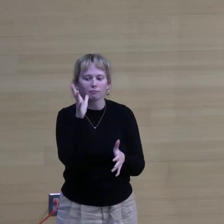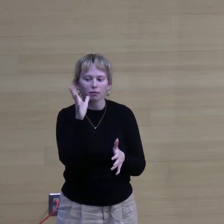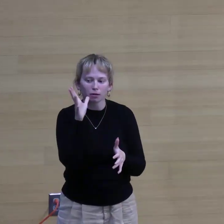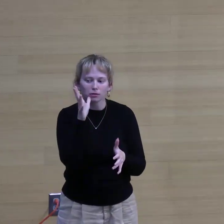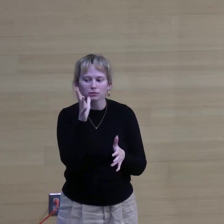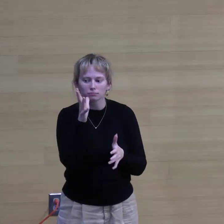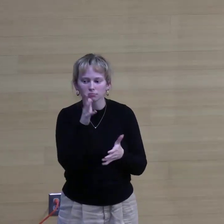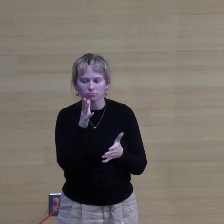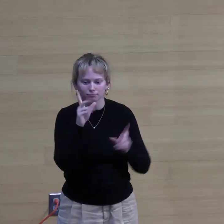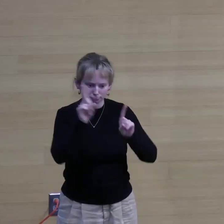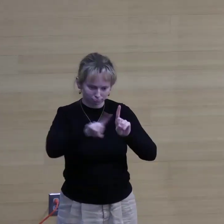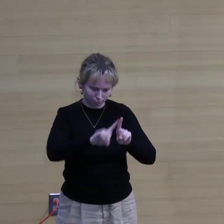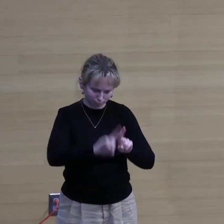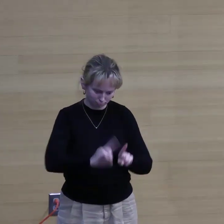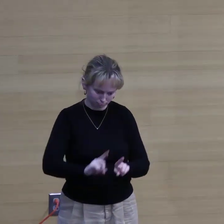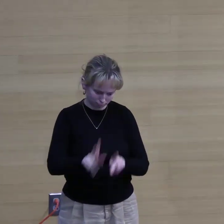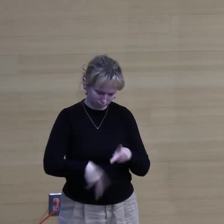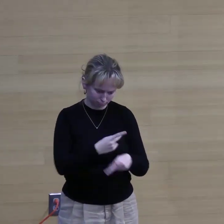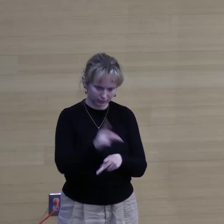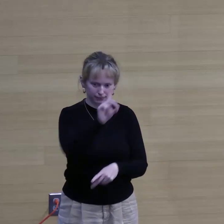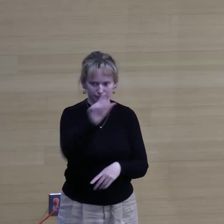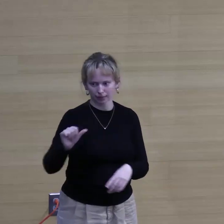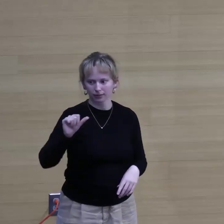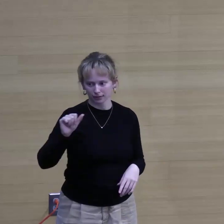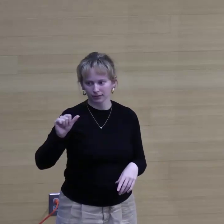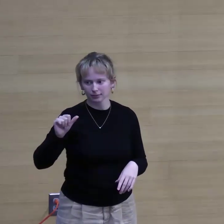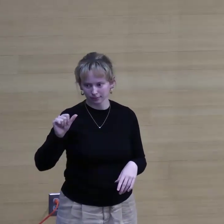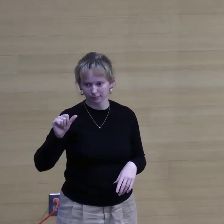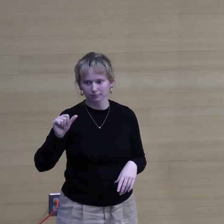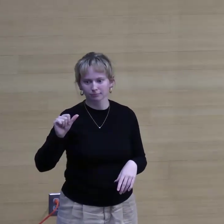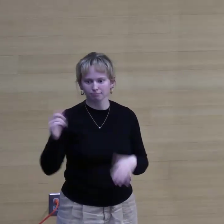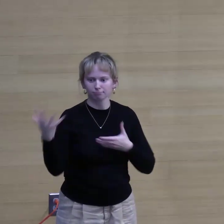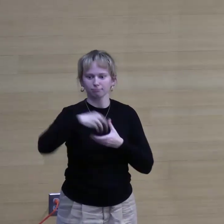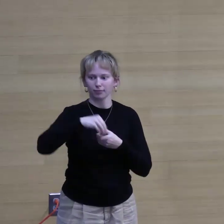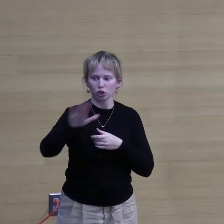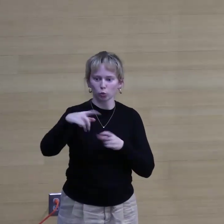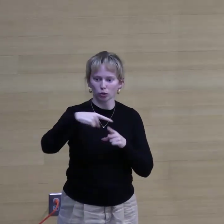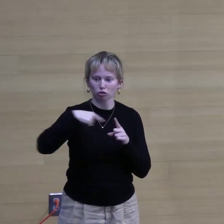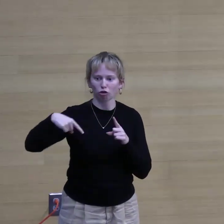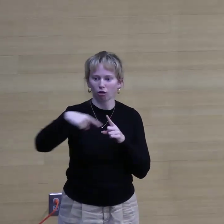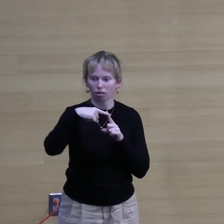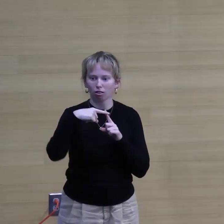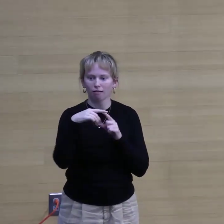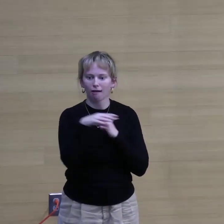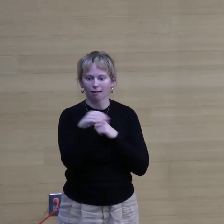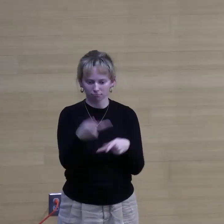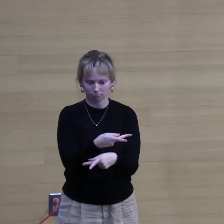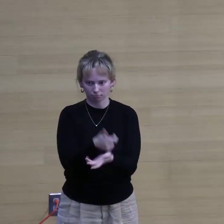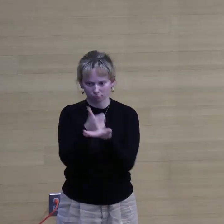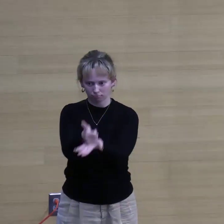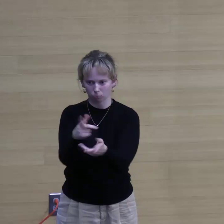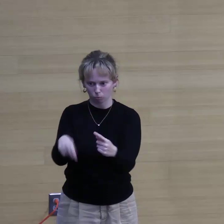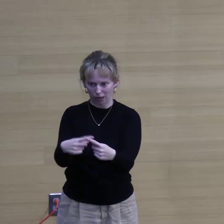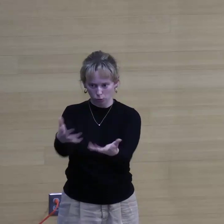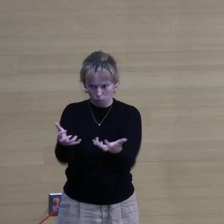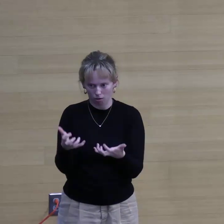here with a whole bunch of different types of disabilities that are more than willing to be part of your circle and help you figure it out when you want